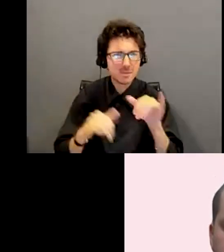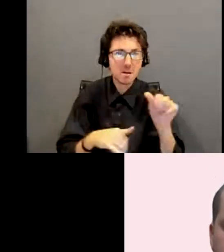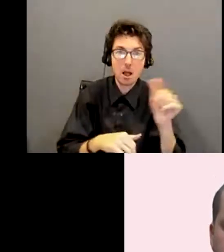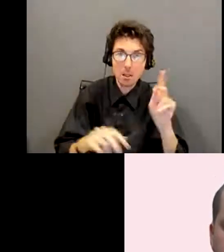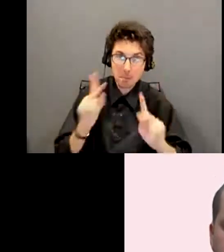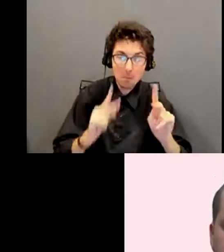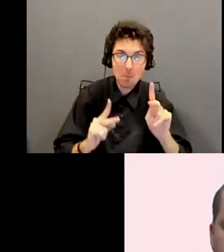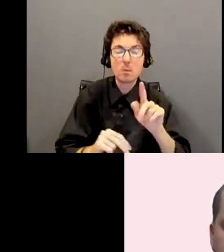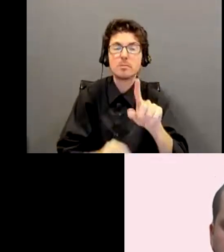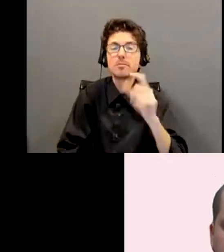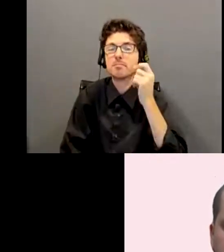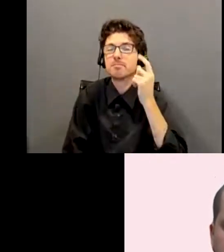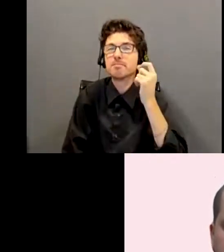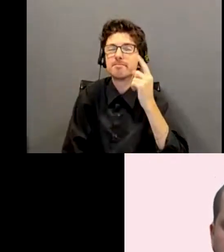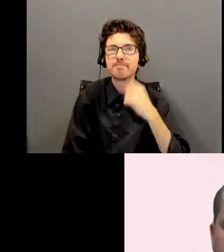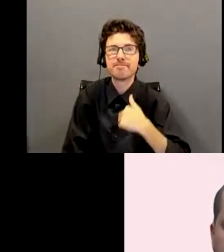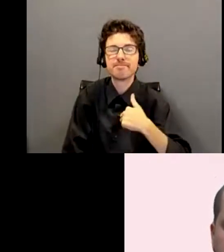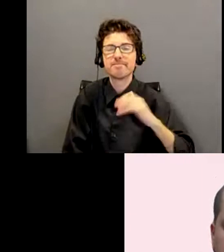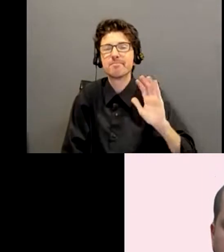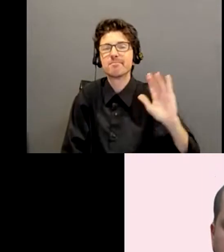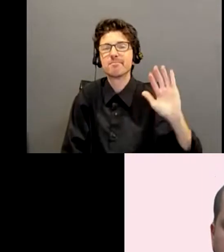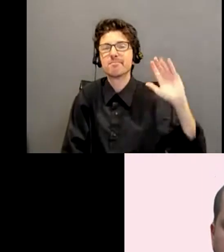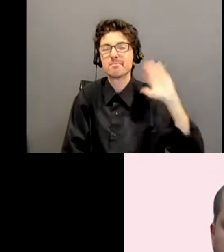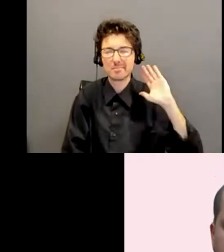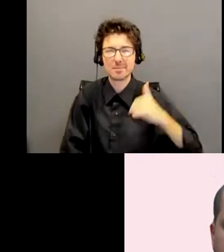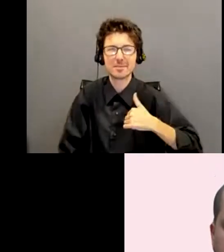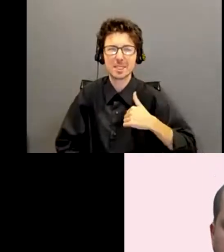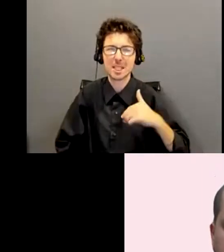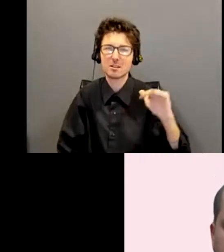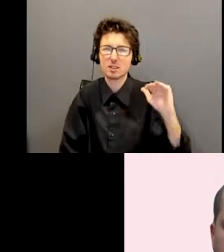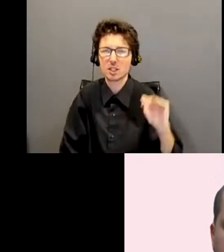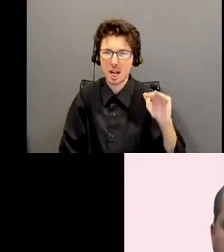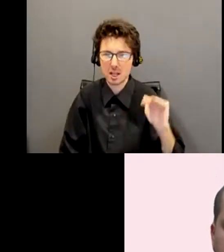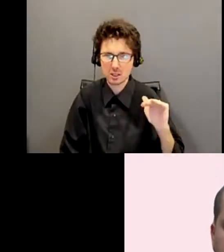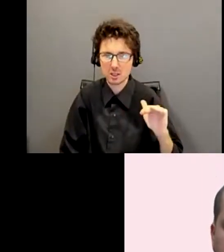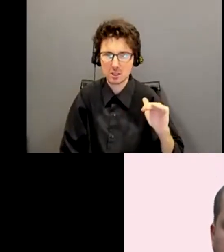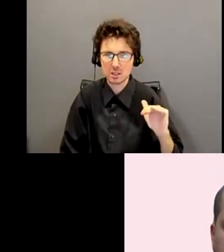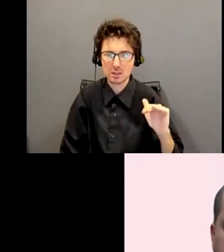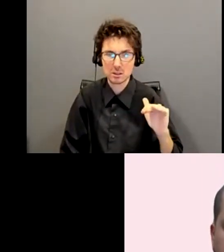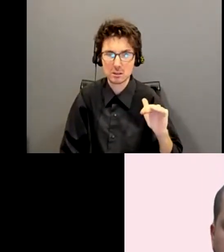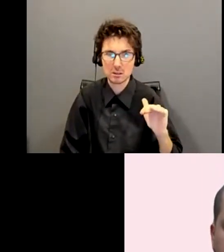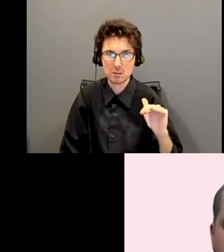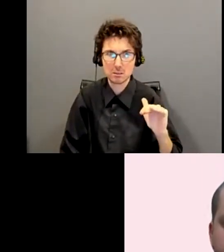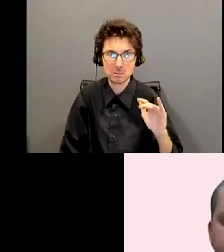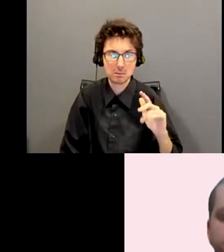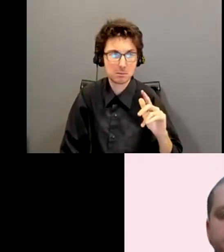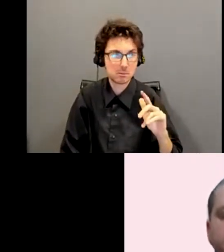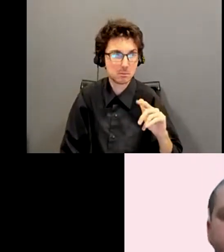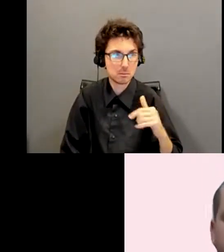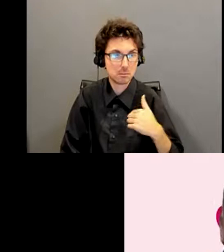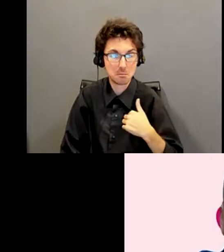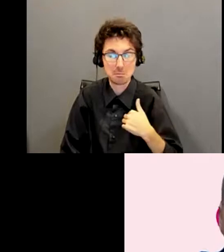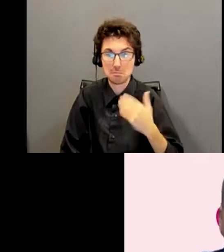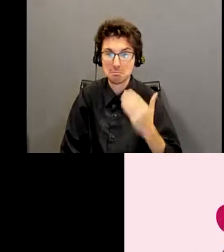I was a child, I didn't saw or met any other